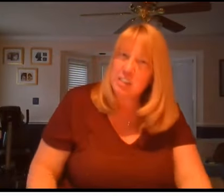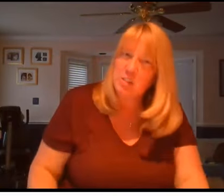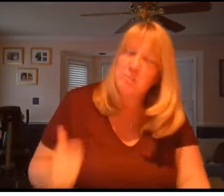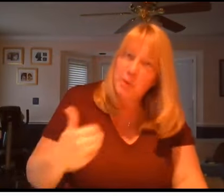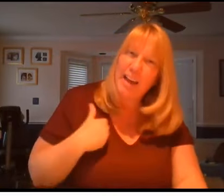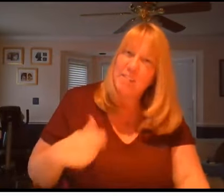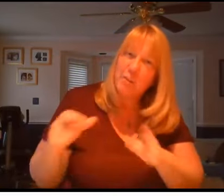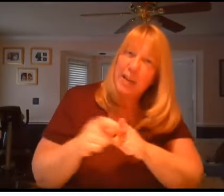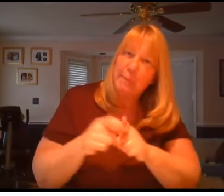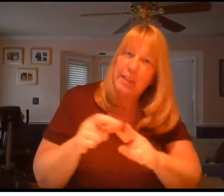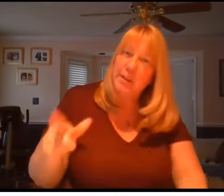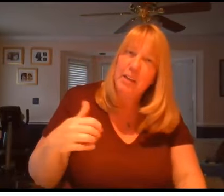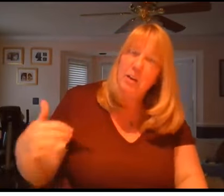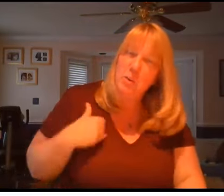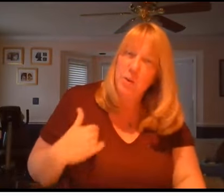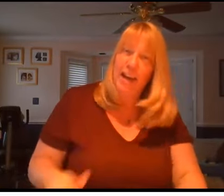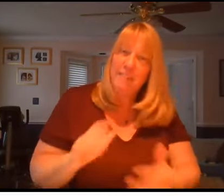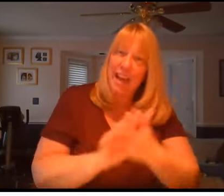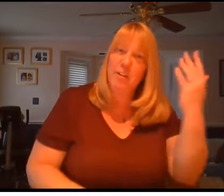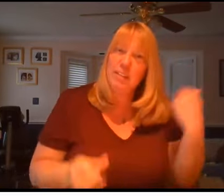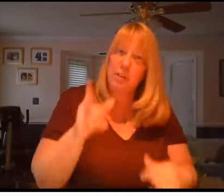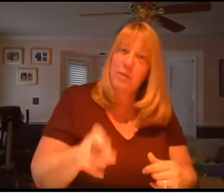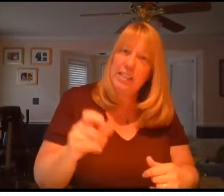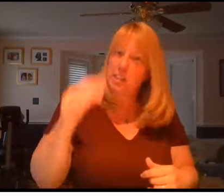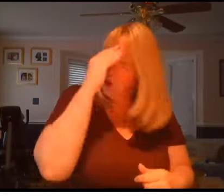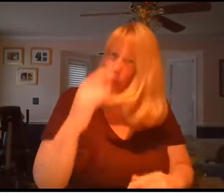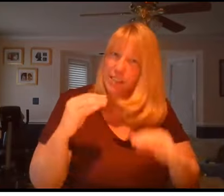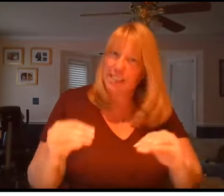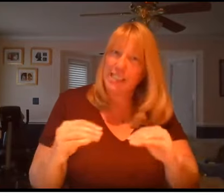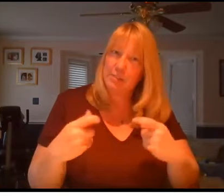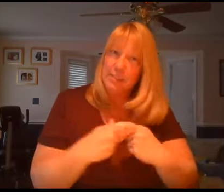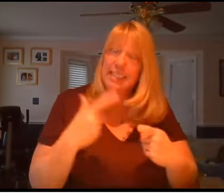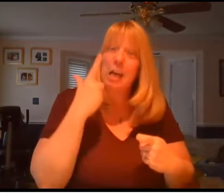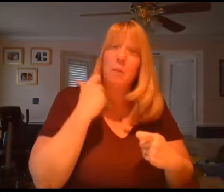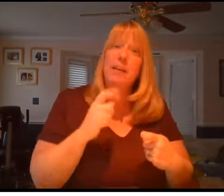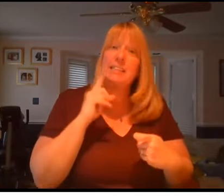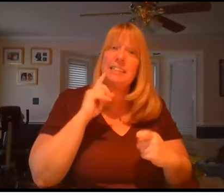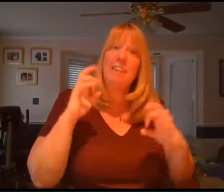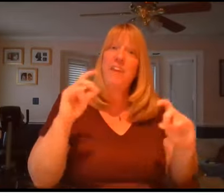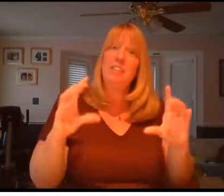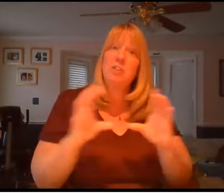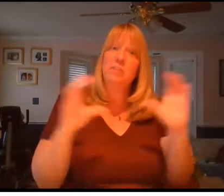teaching. So congratulations. You have everything you need to know to